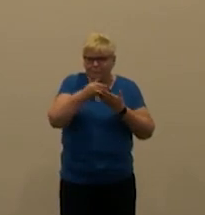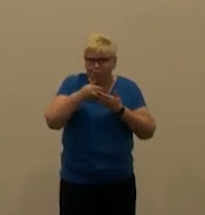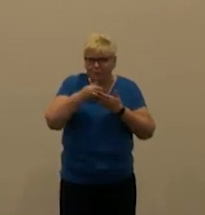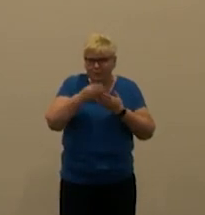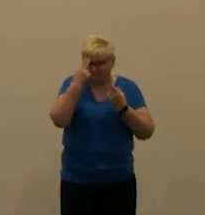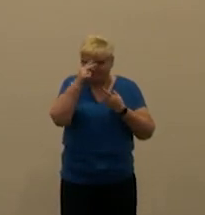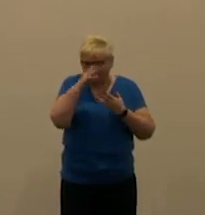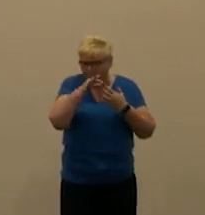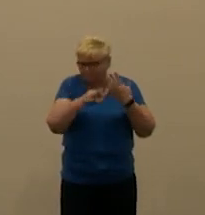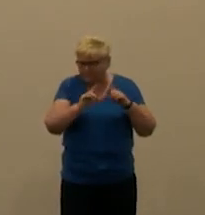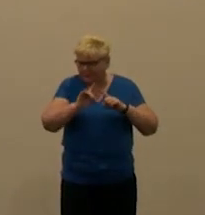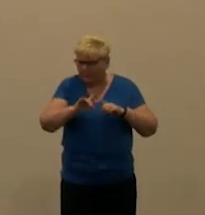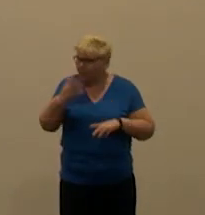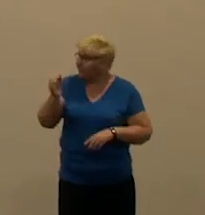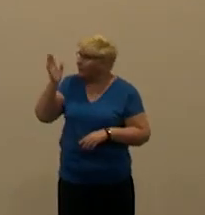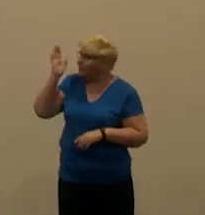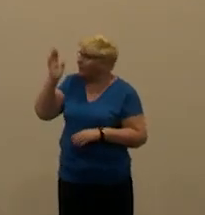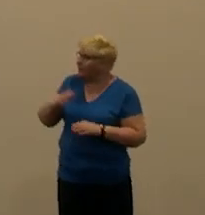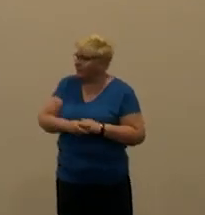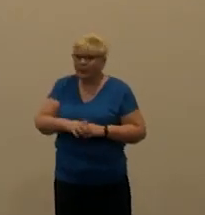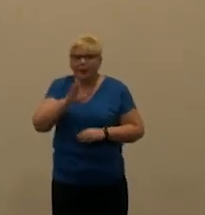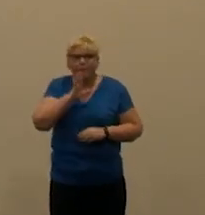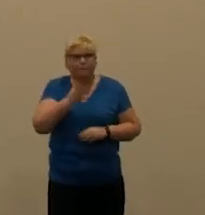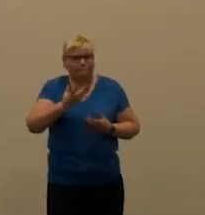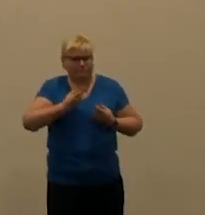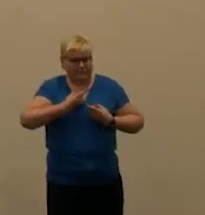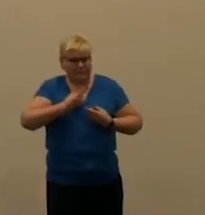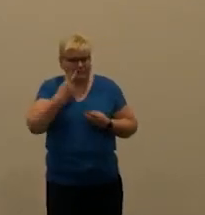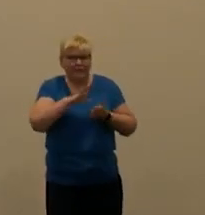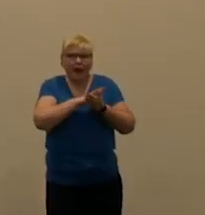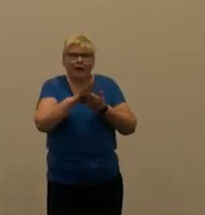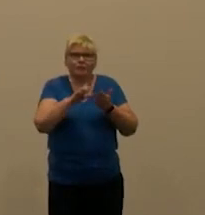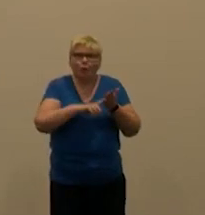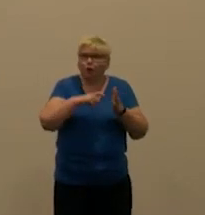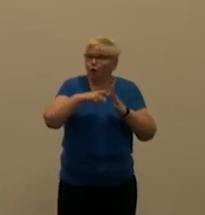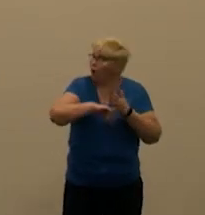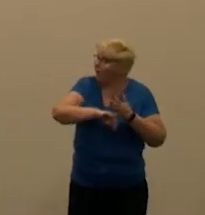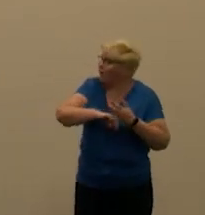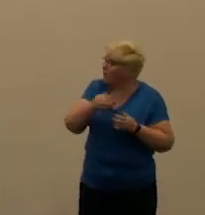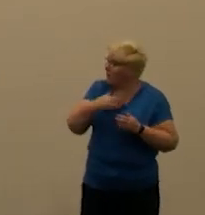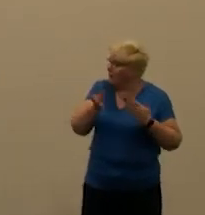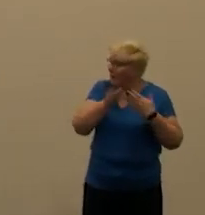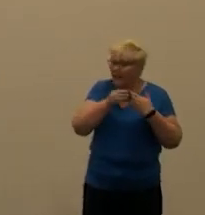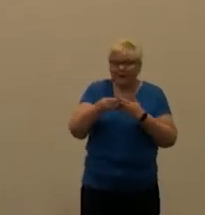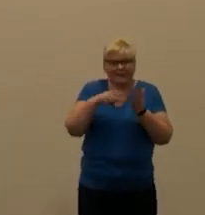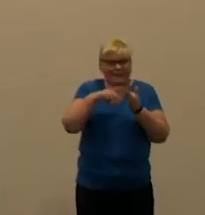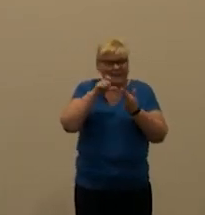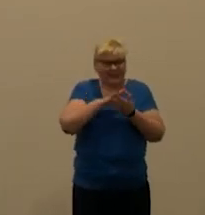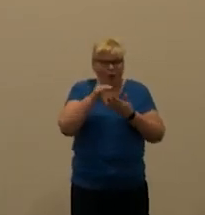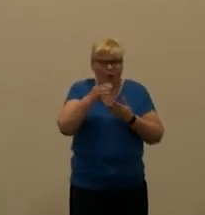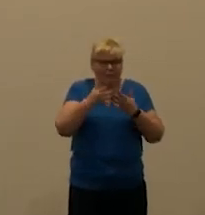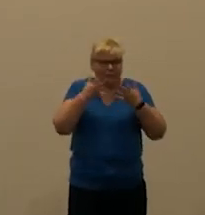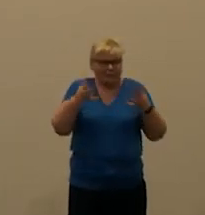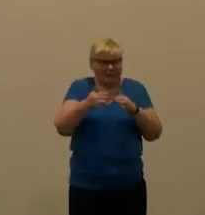Gold sponsors. About myself, my name is Hannes Lagler-Gruener. I am a lead cloud architect in one of the